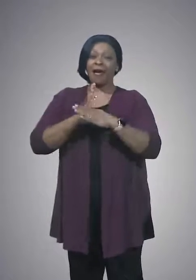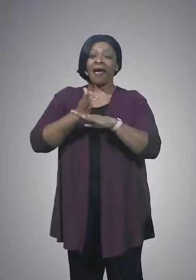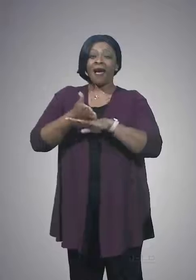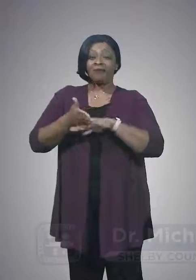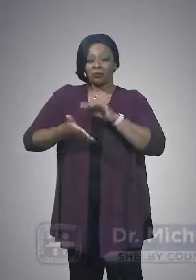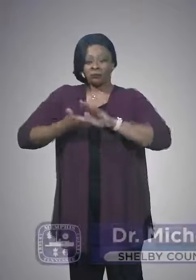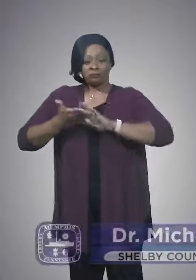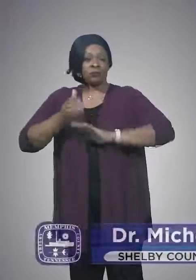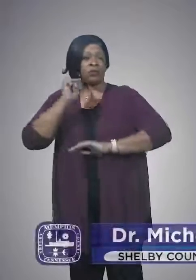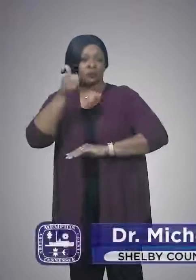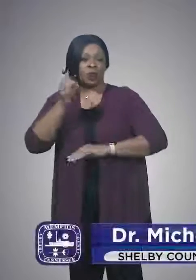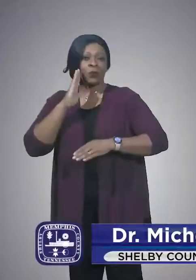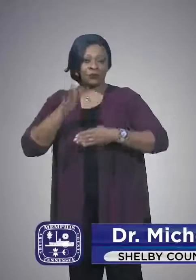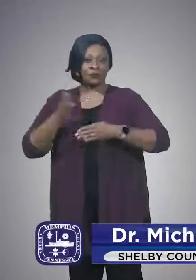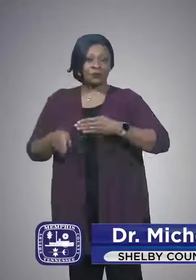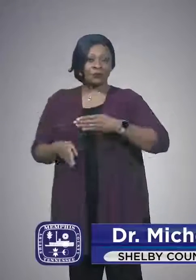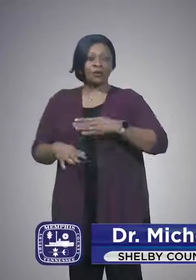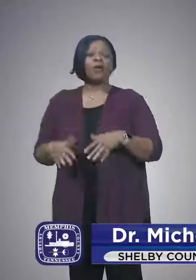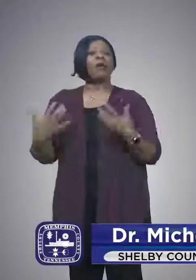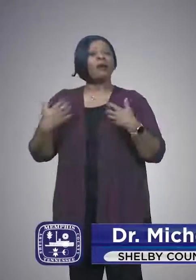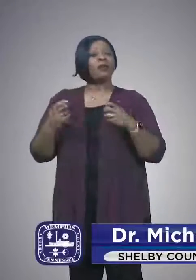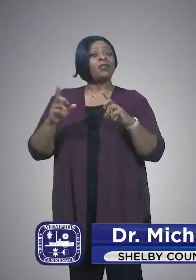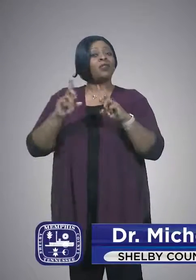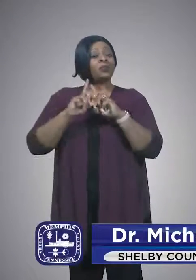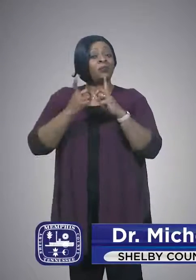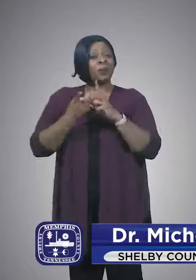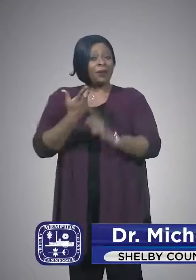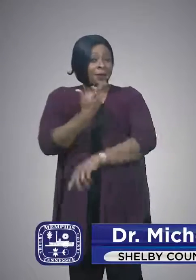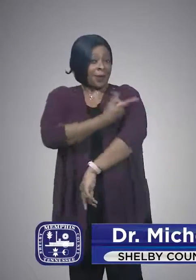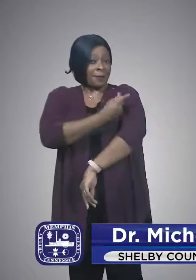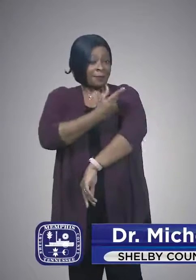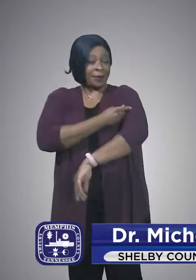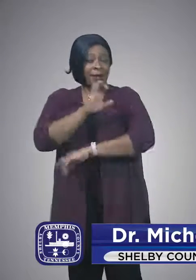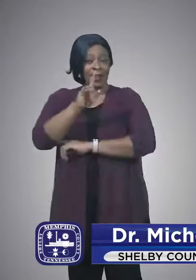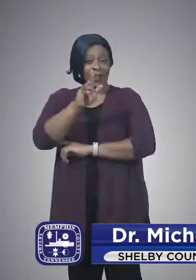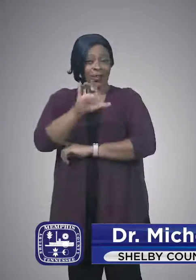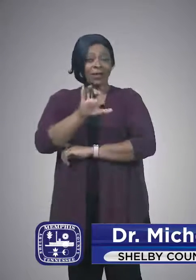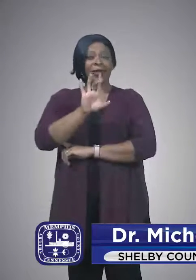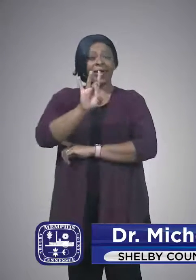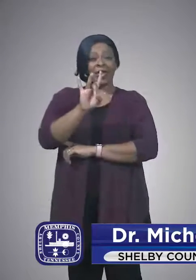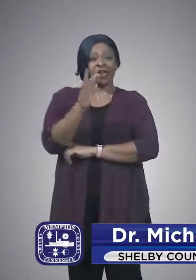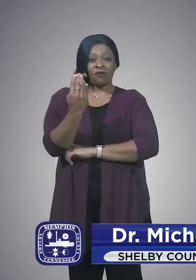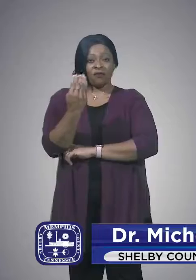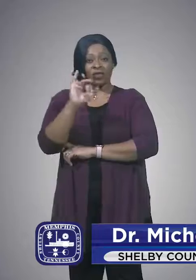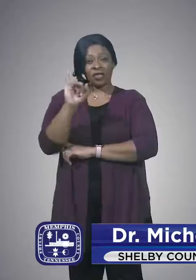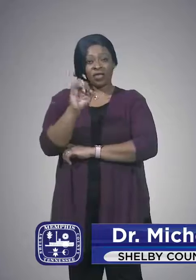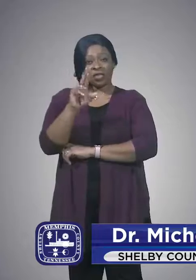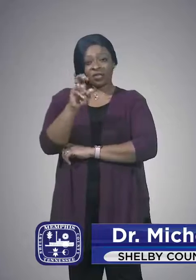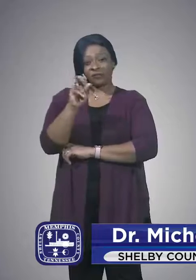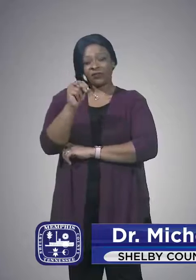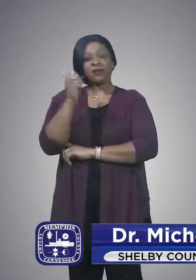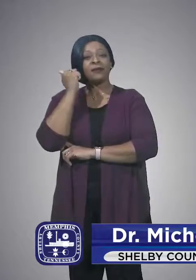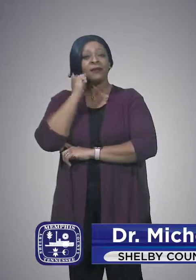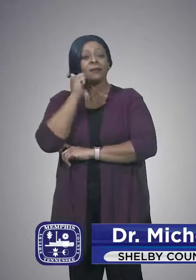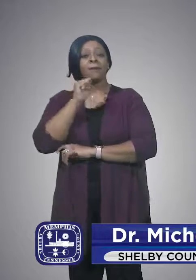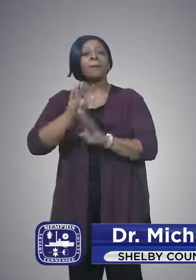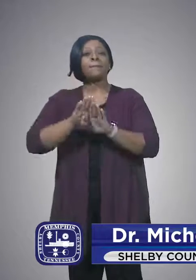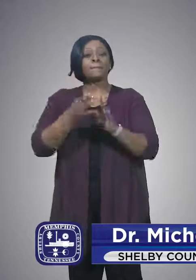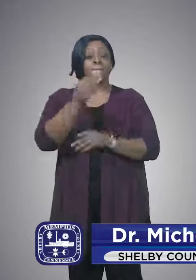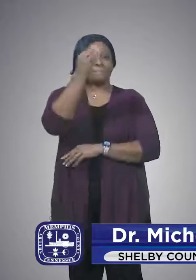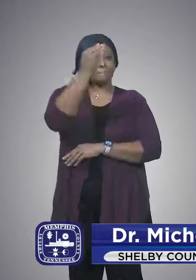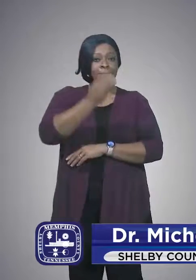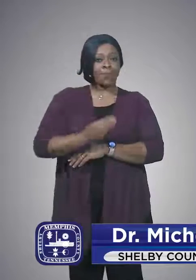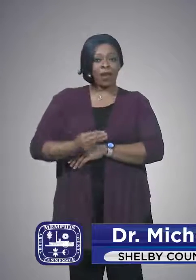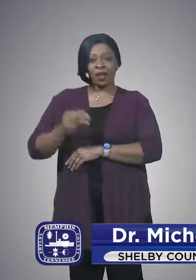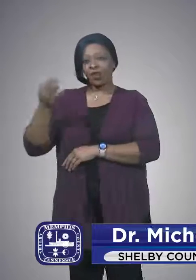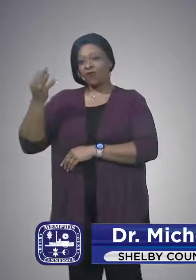operations tomorrow. The Health Department's immunization clinic at 814 Jefferson is open each Monday through Friday,